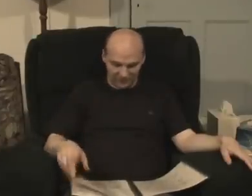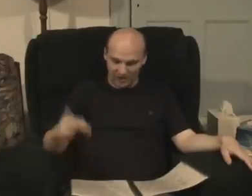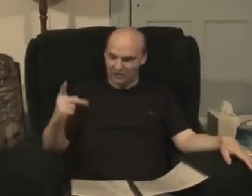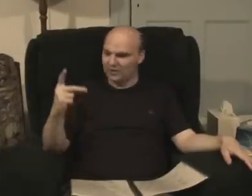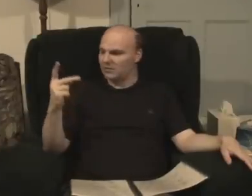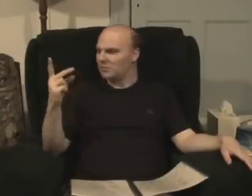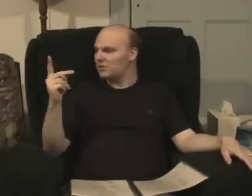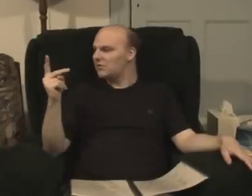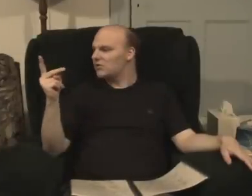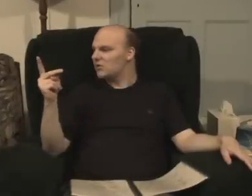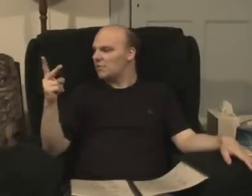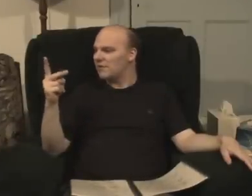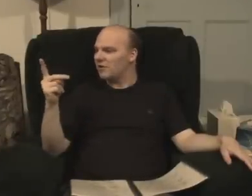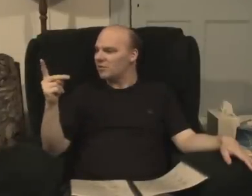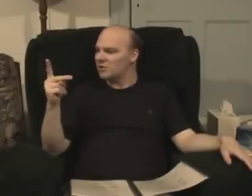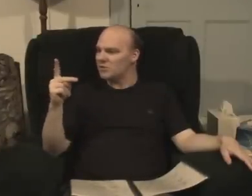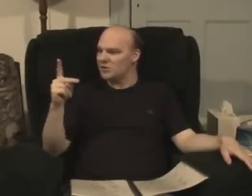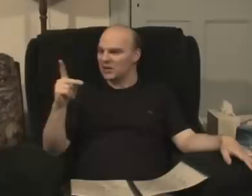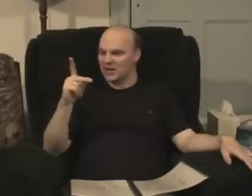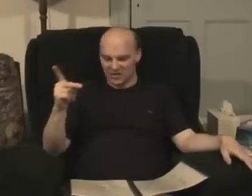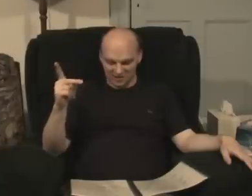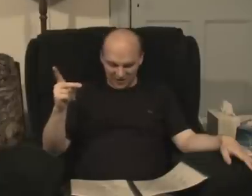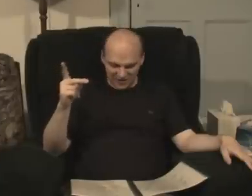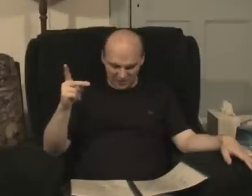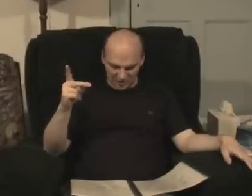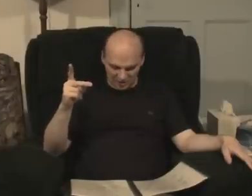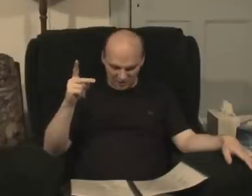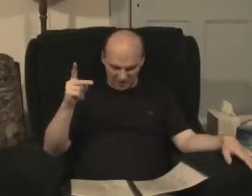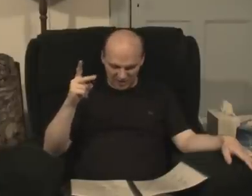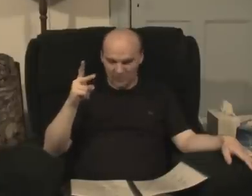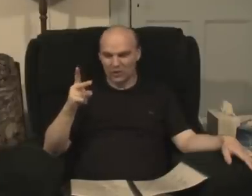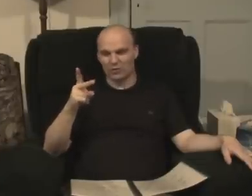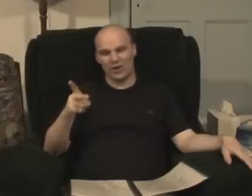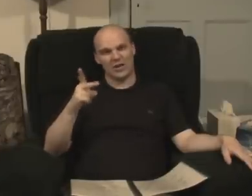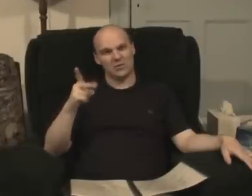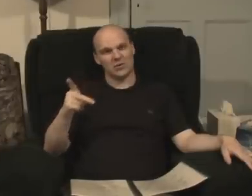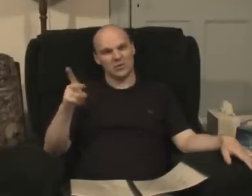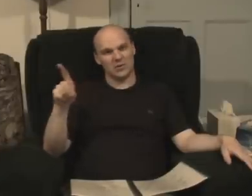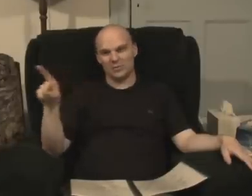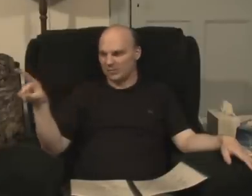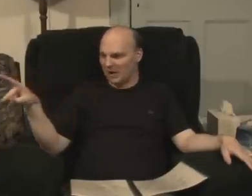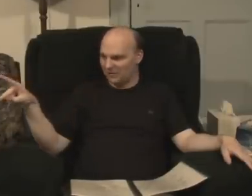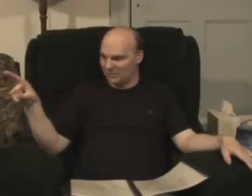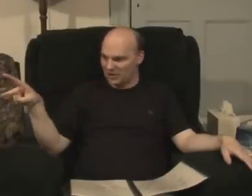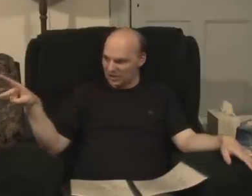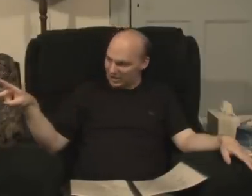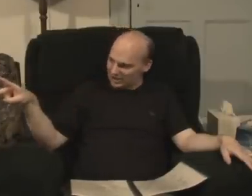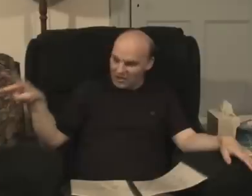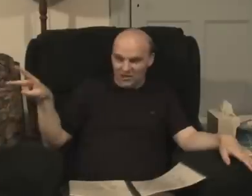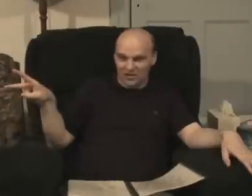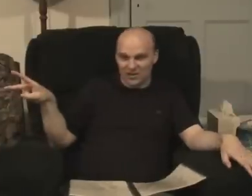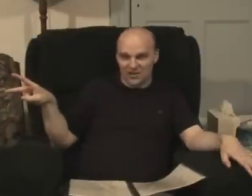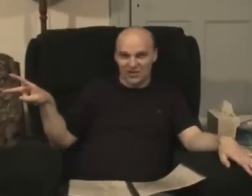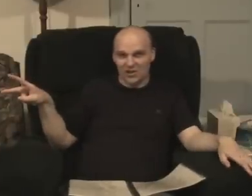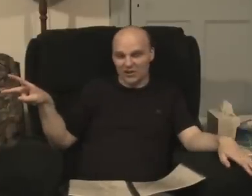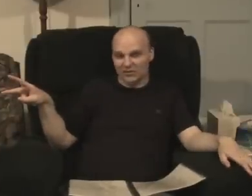Oh, I didn't describe that very well, it's a bit tricky. So the fingers are supposed to be somewhat at right angles or a little bit apart from each other. So this is side on